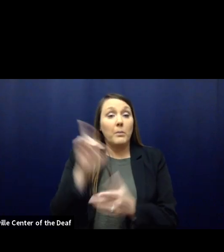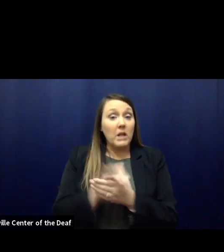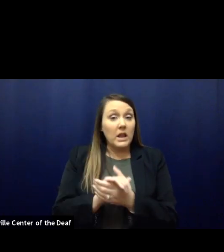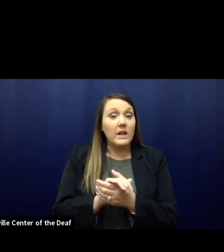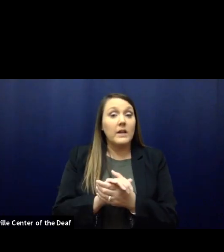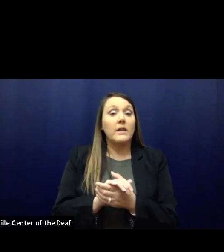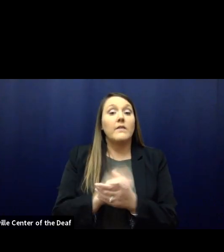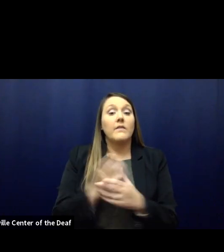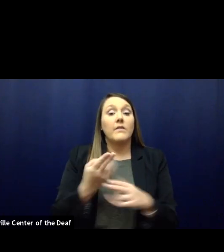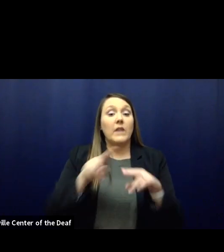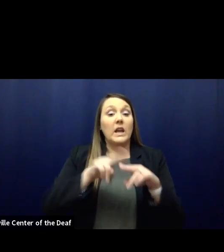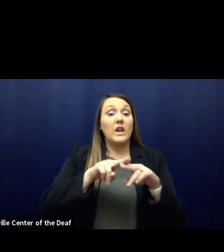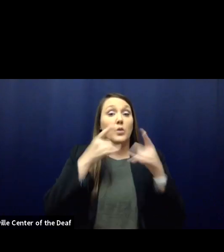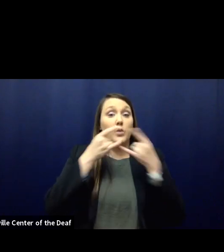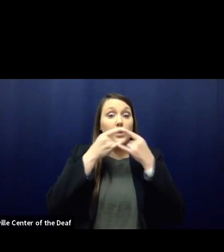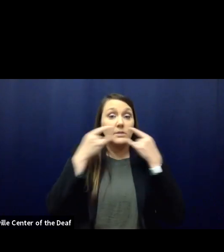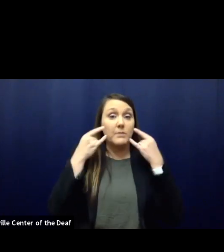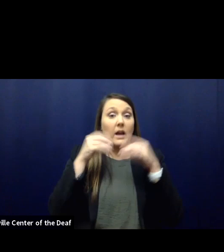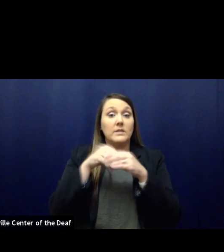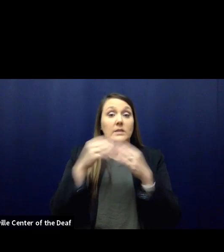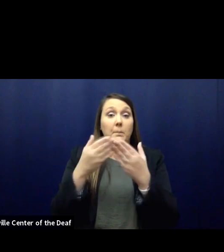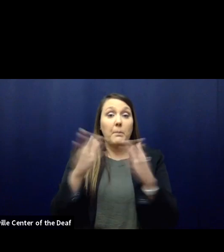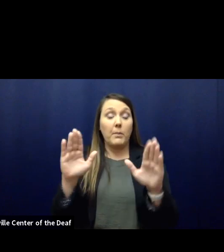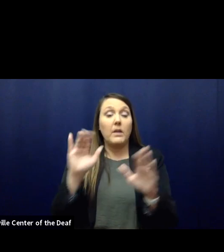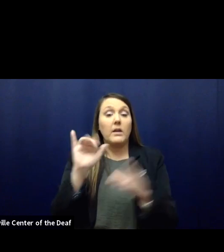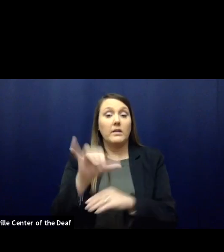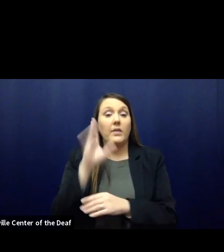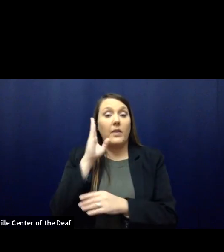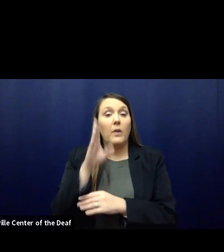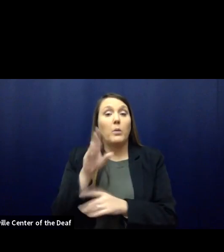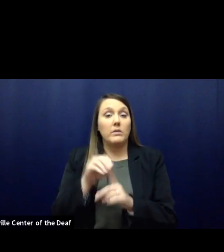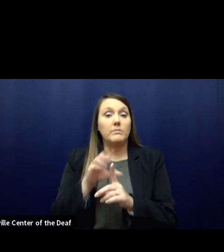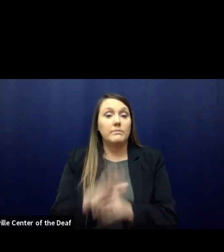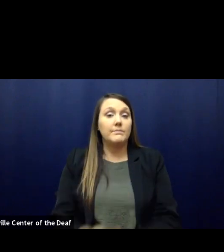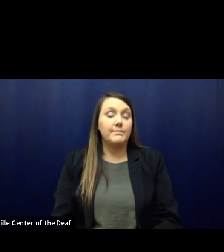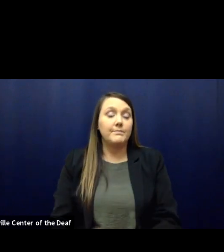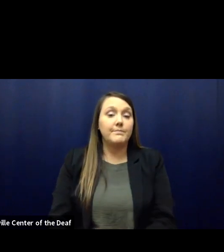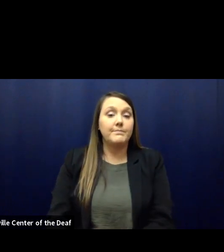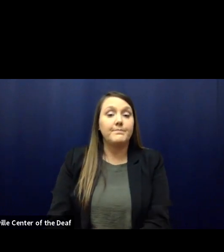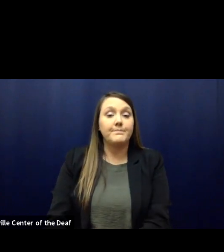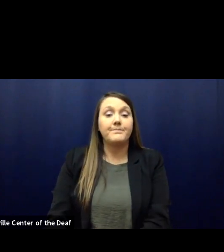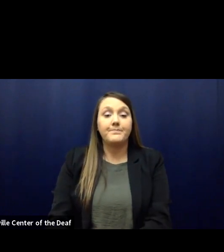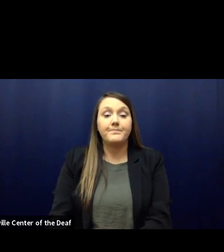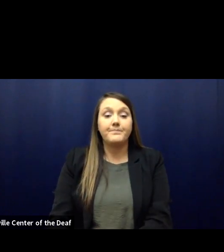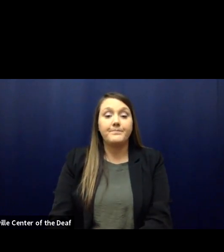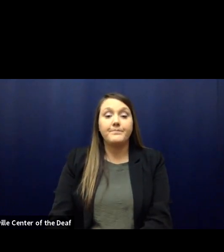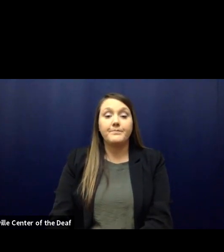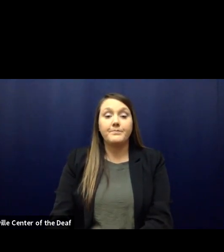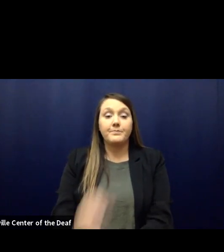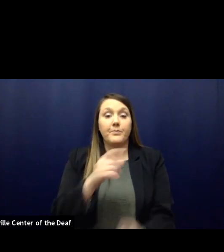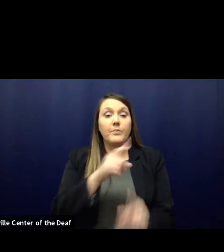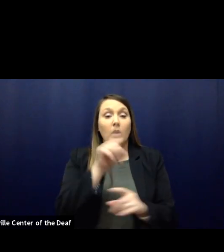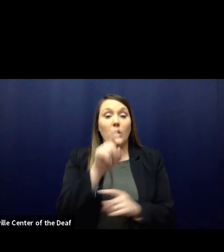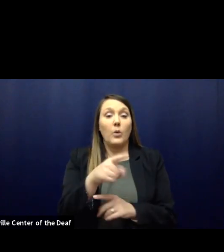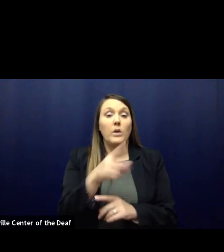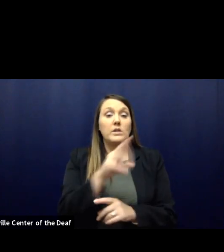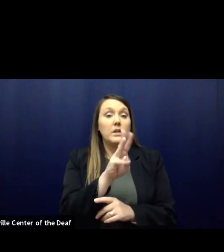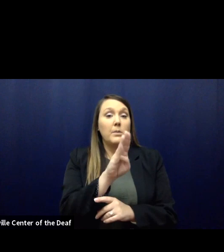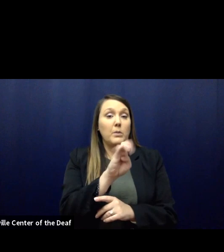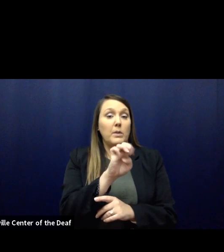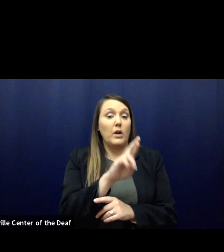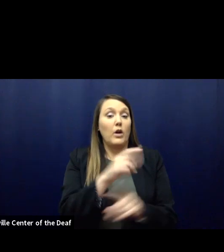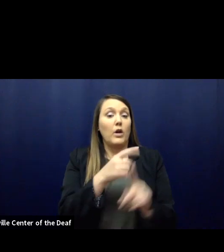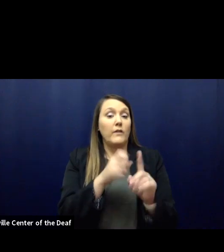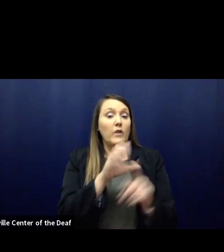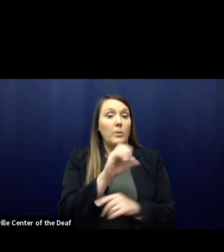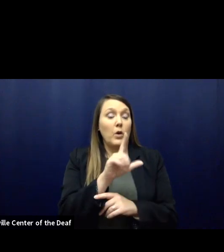increased mask wearing in public is having an impact. All right, a question from Cole with WBIR. Our case